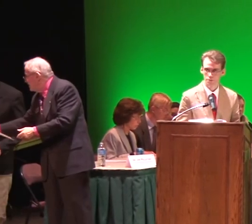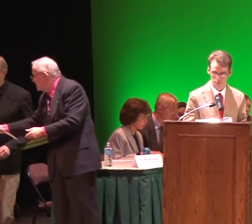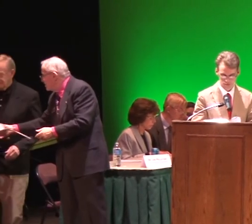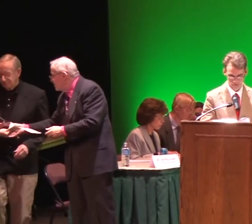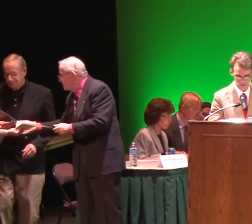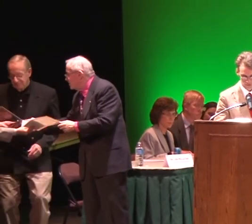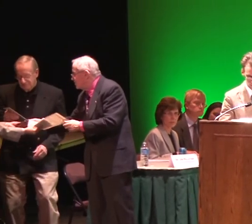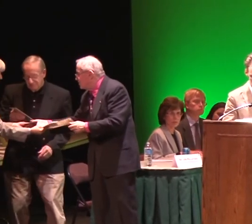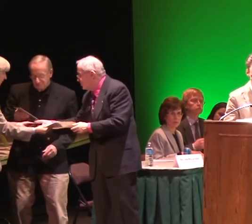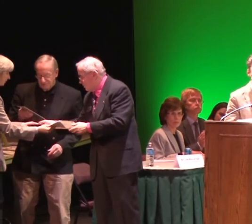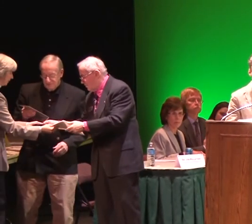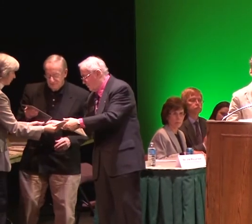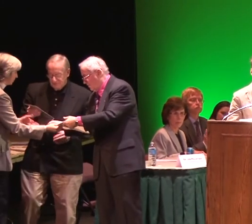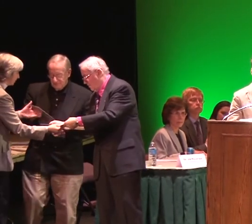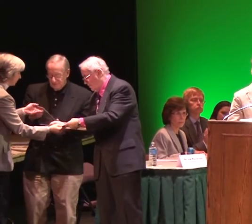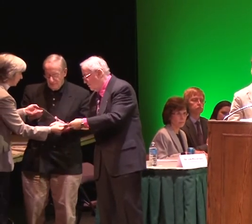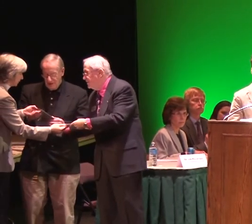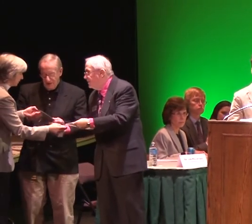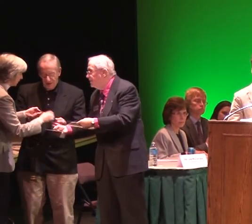Messier.